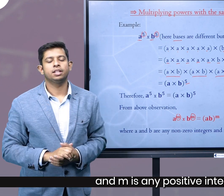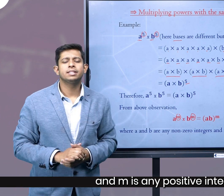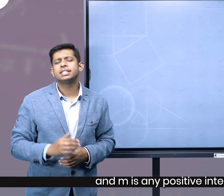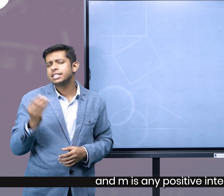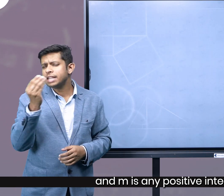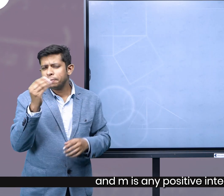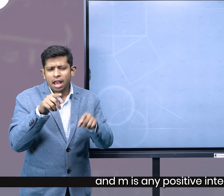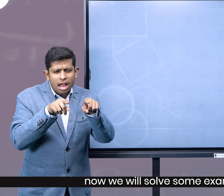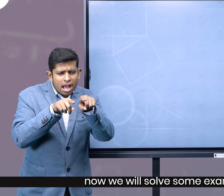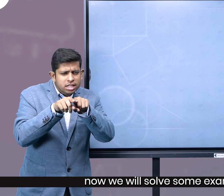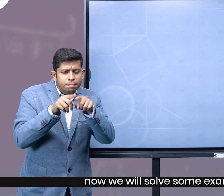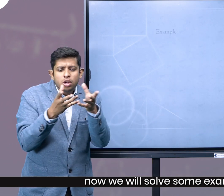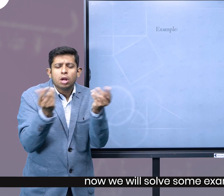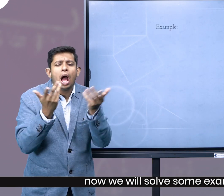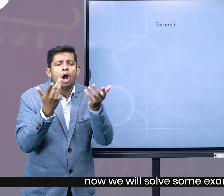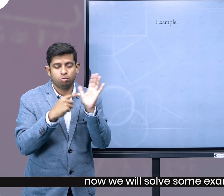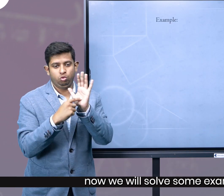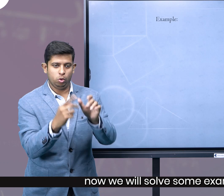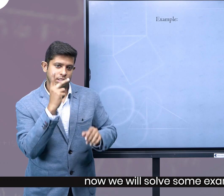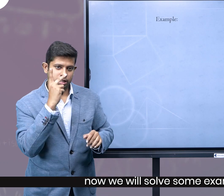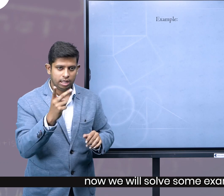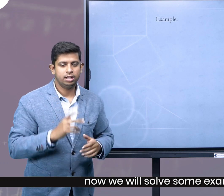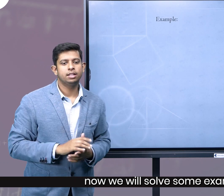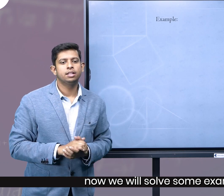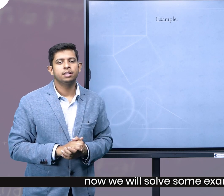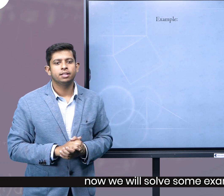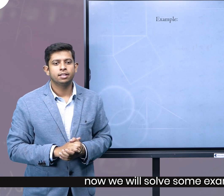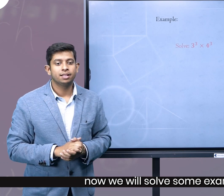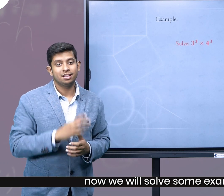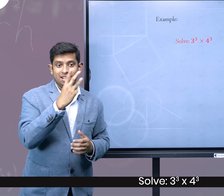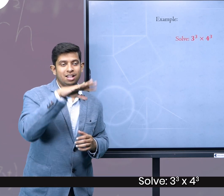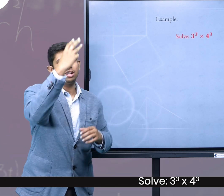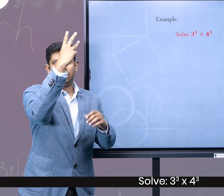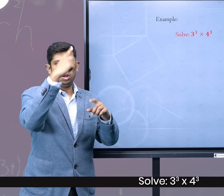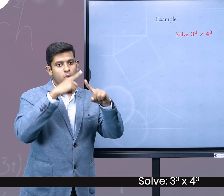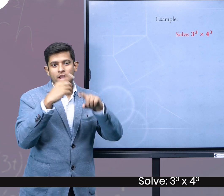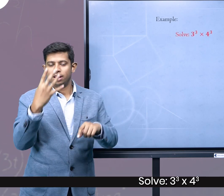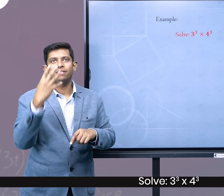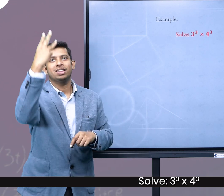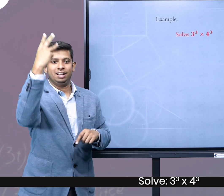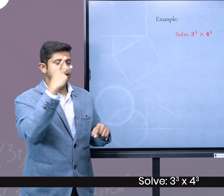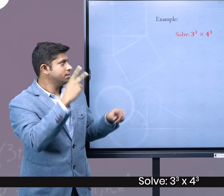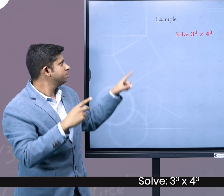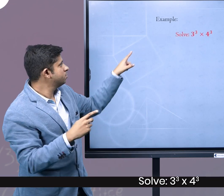Now we will solve some examples. Solve 3 to the power of 3 into 4 to the power of